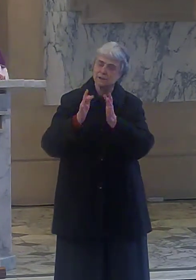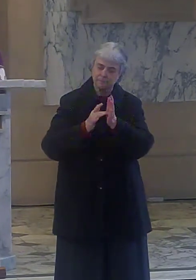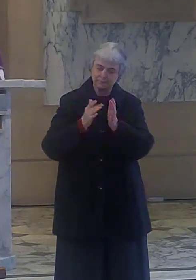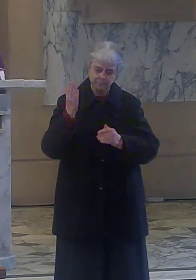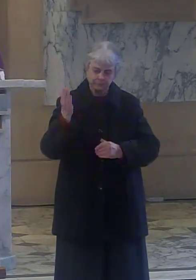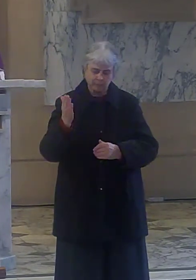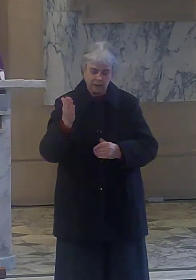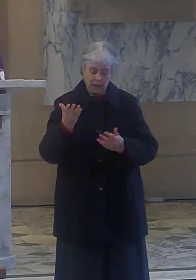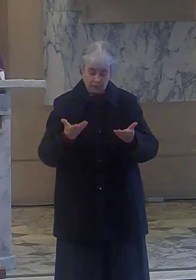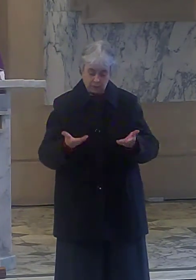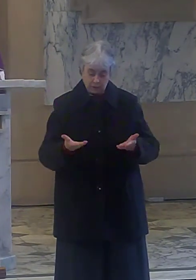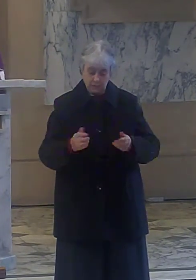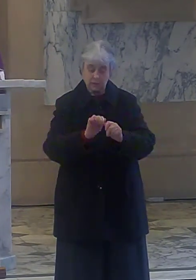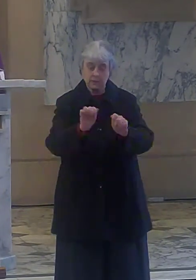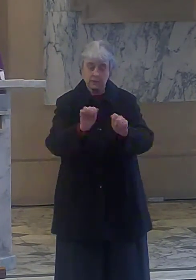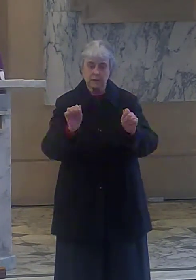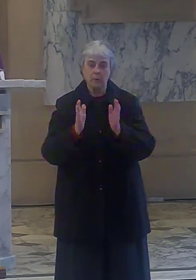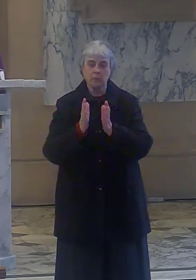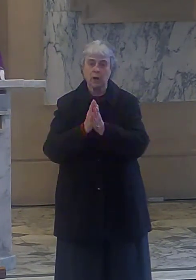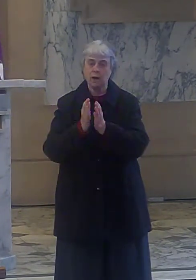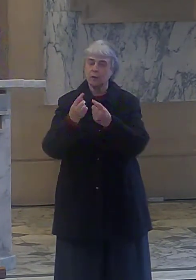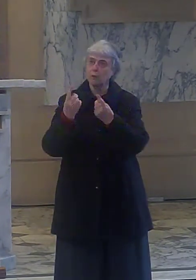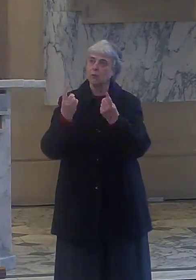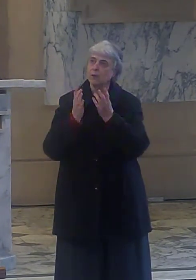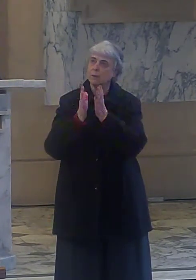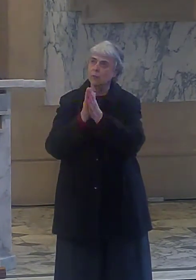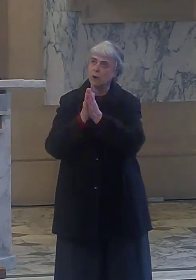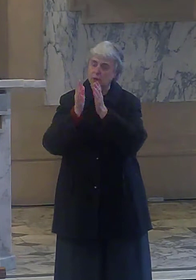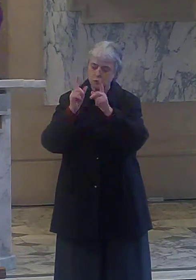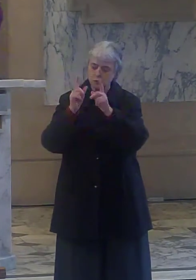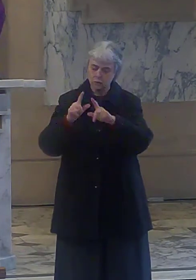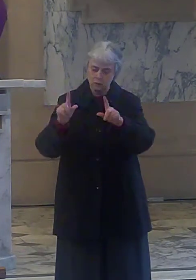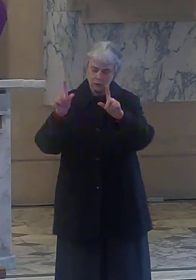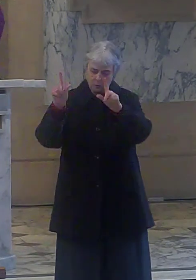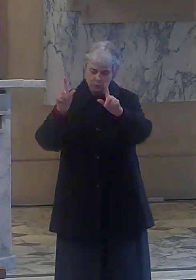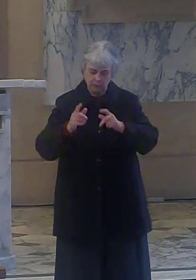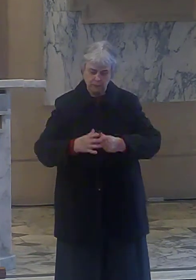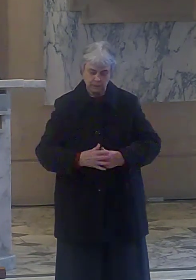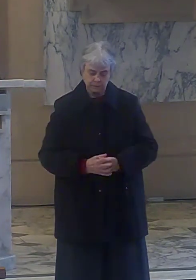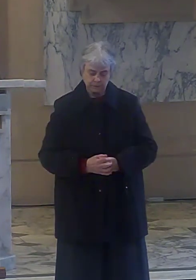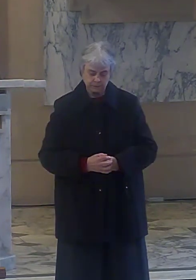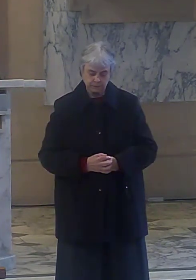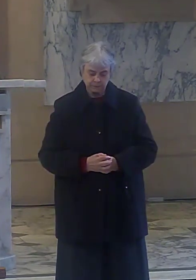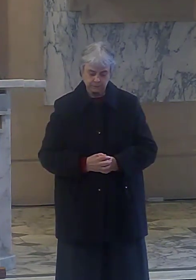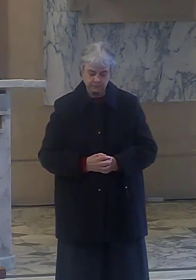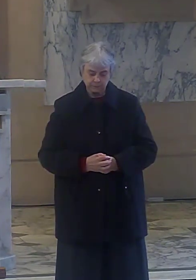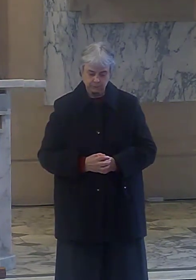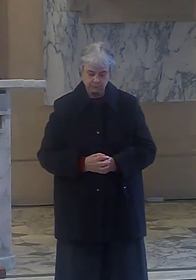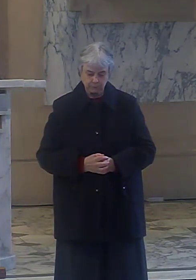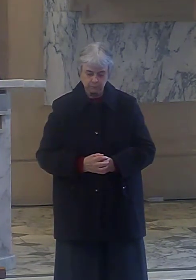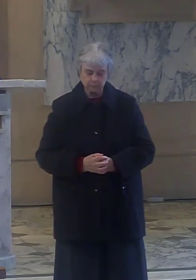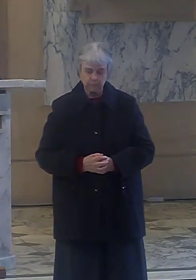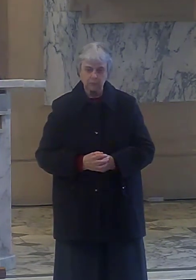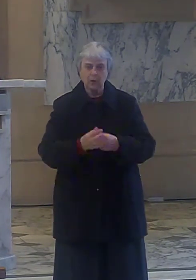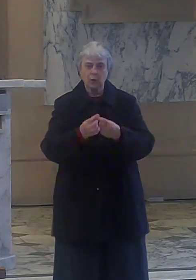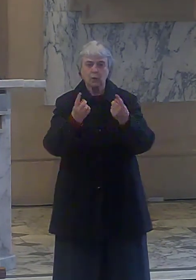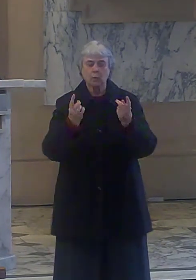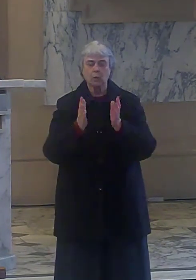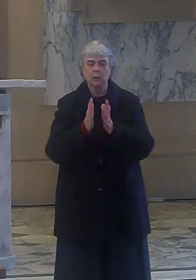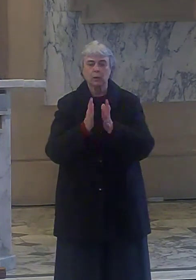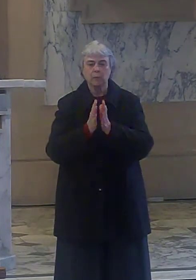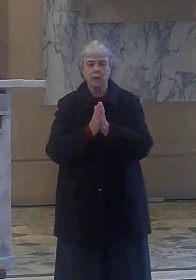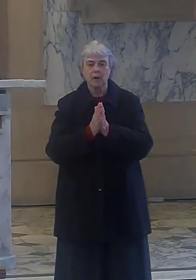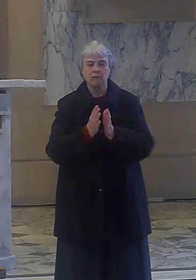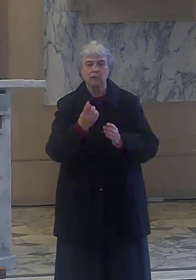this is our prayer we pray to the lord we pray for